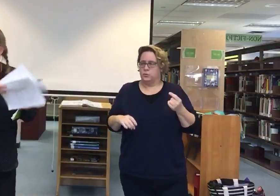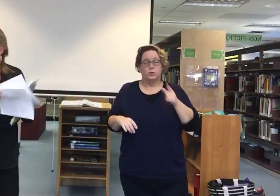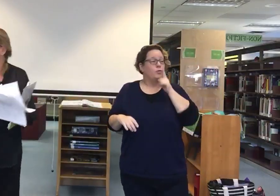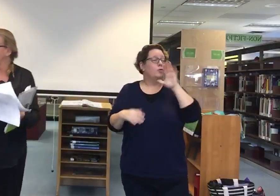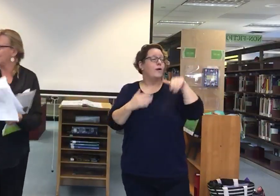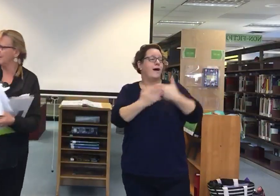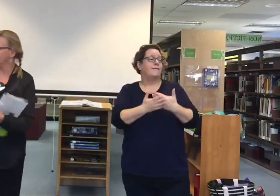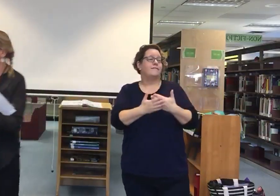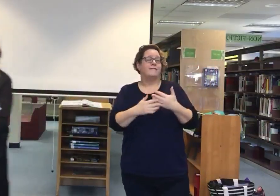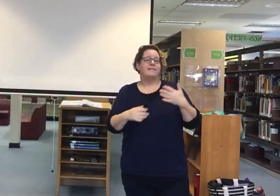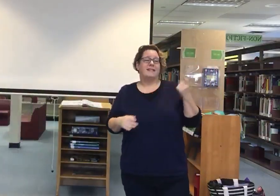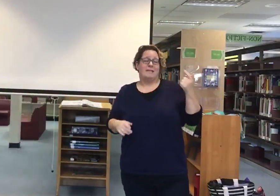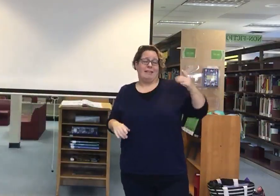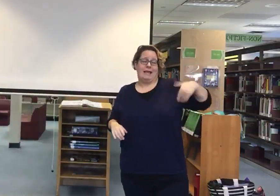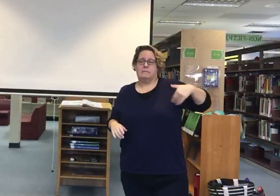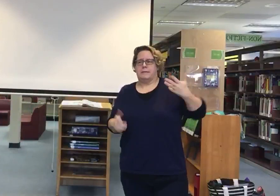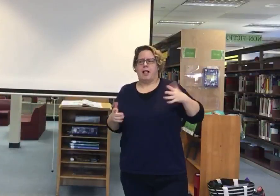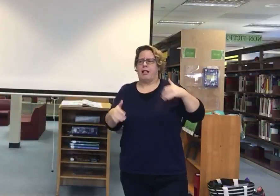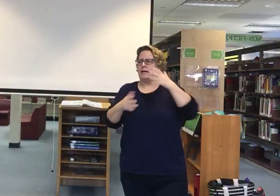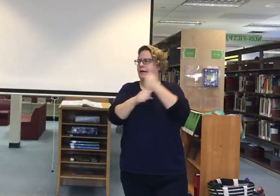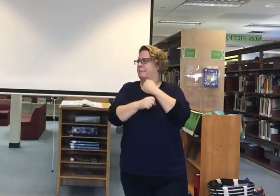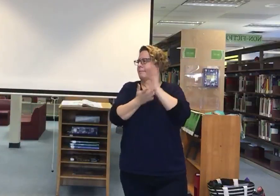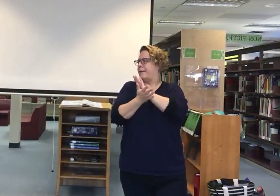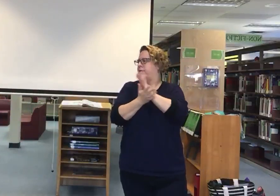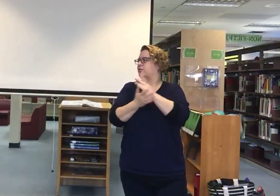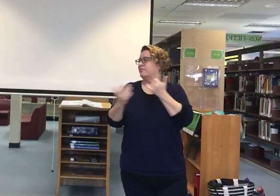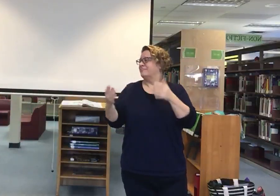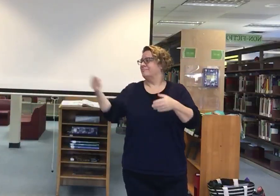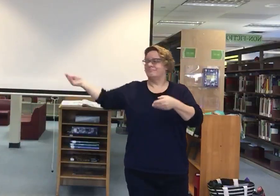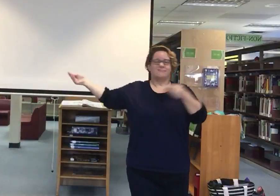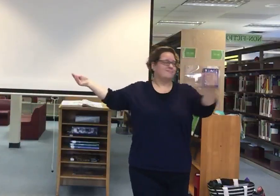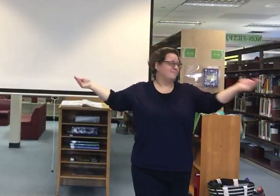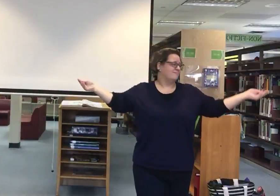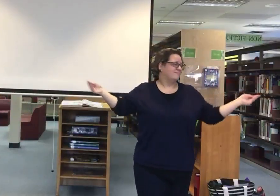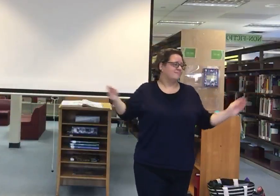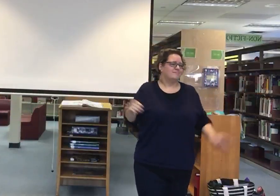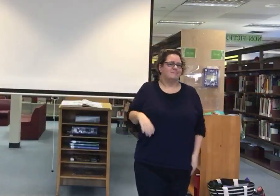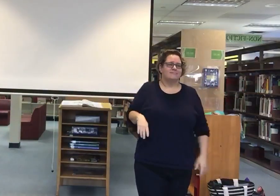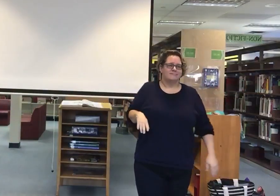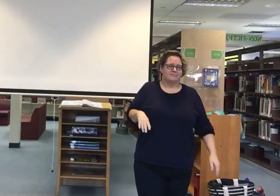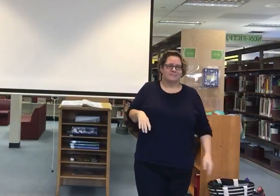bit later, you might not have one, so let's just put a few over here.